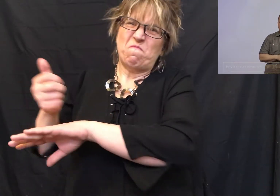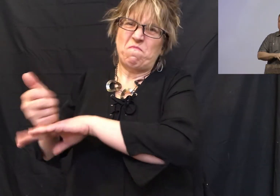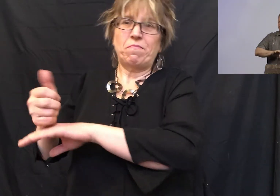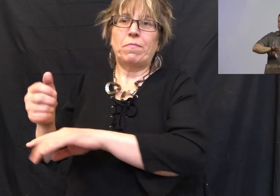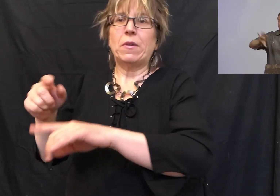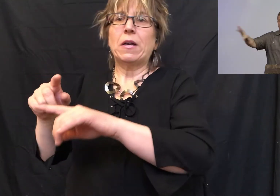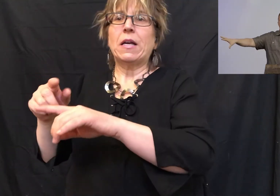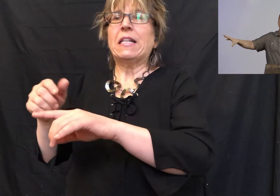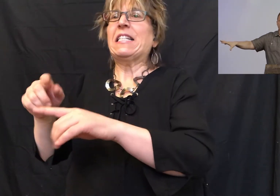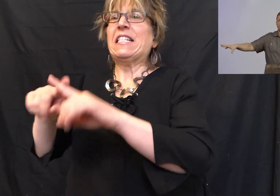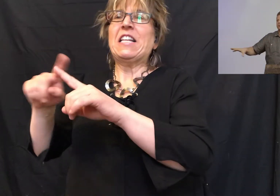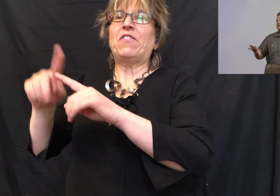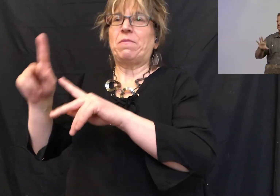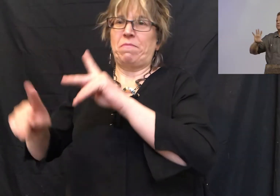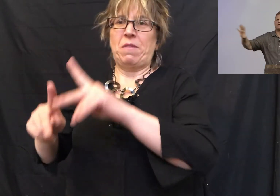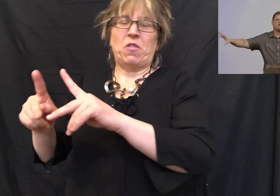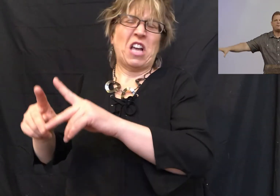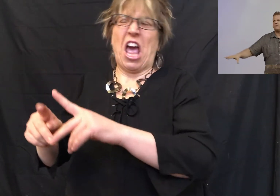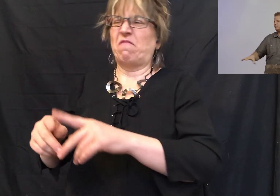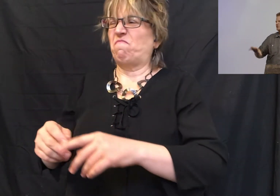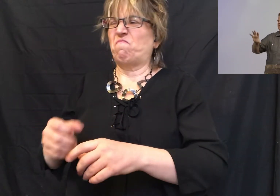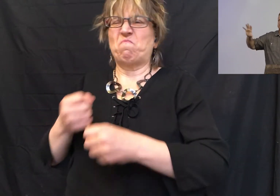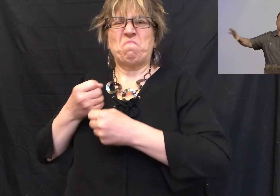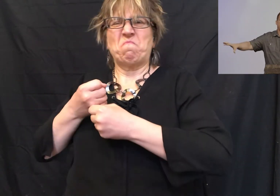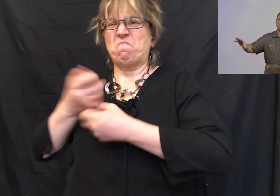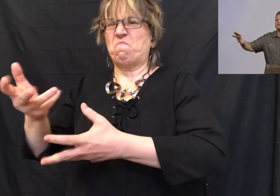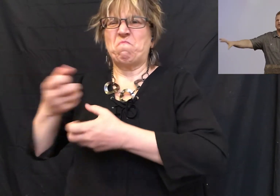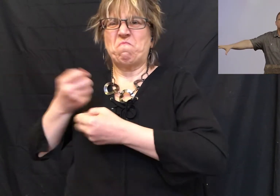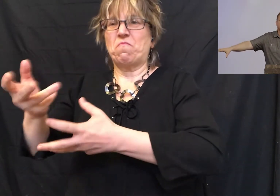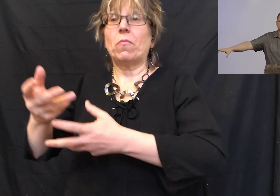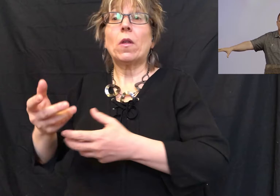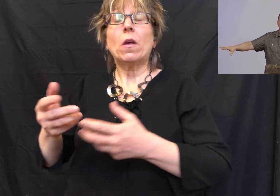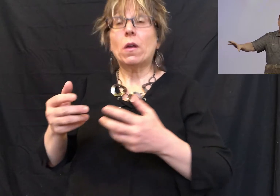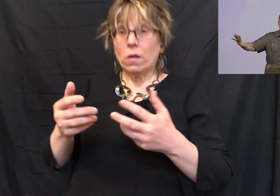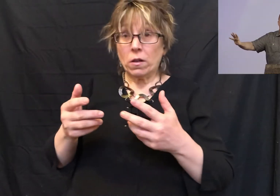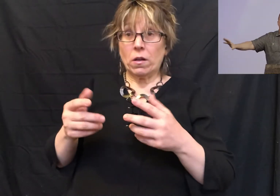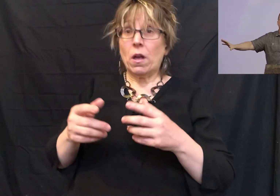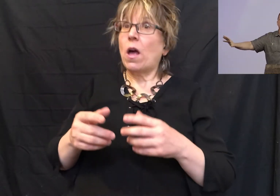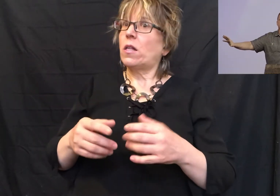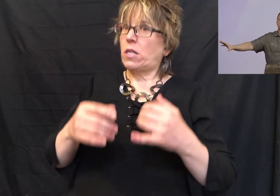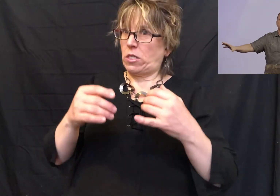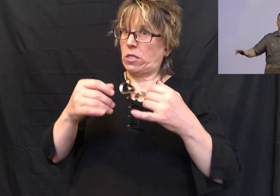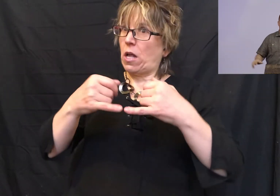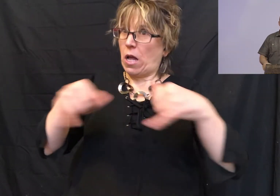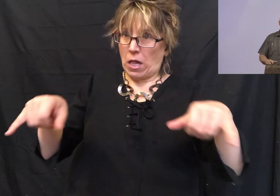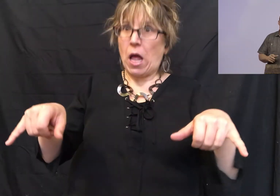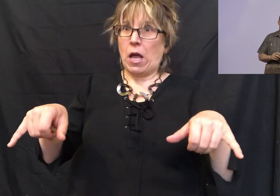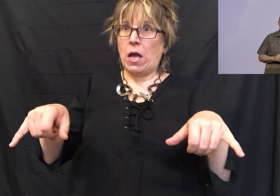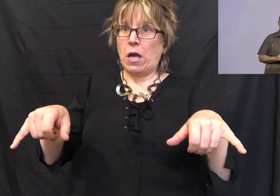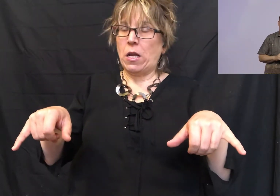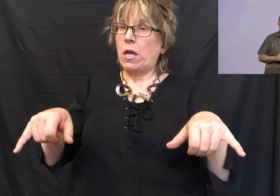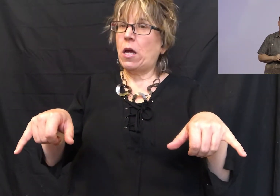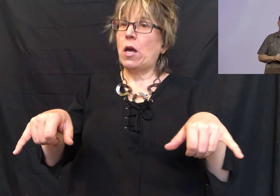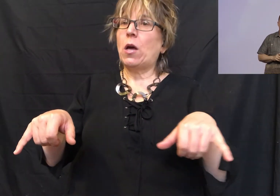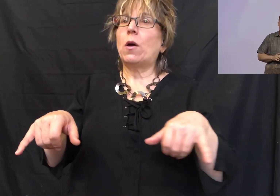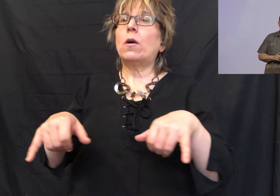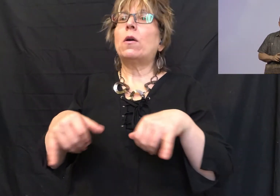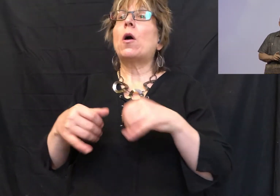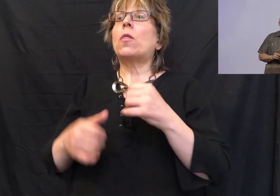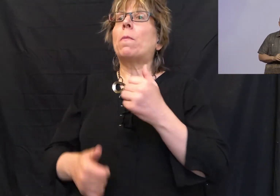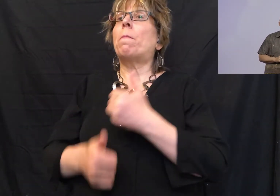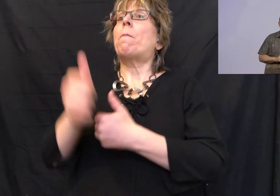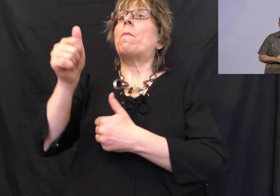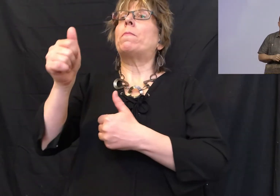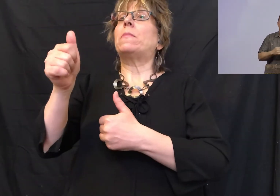doesn't exist, or we can bury other people. We can just keep throwing up on people, just keep sharing over too much. There's a fine line. But let me tell you the most dangerous. The